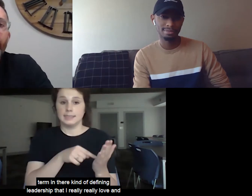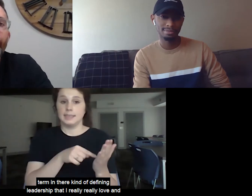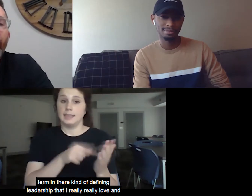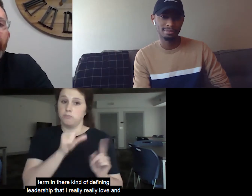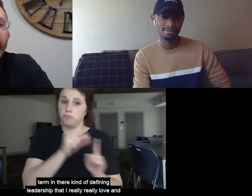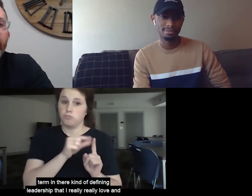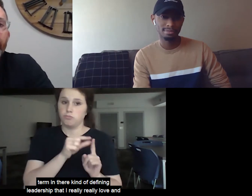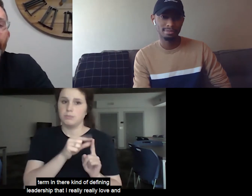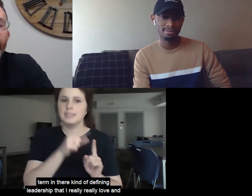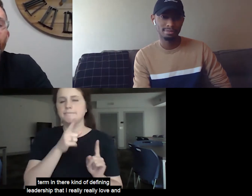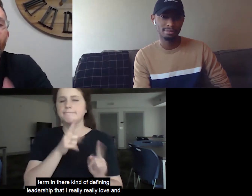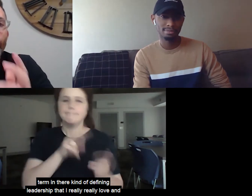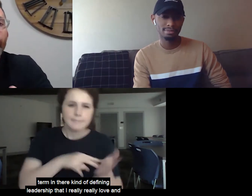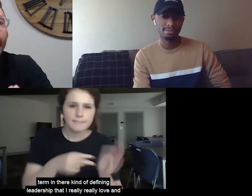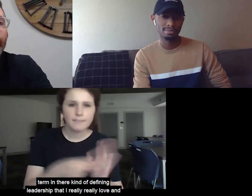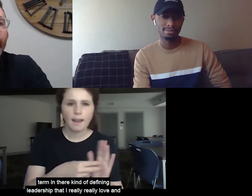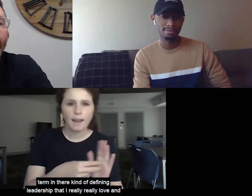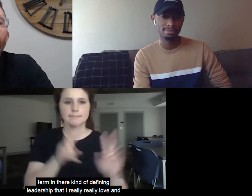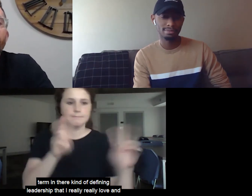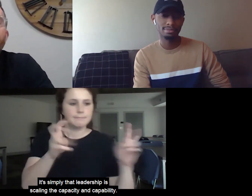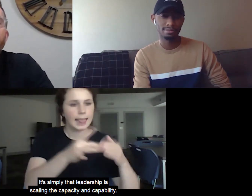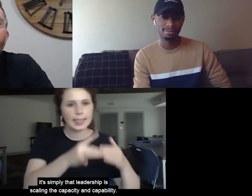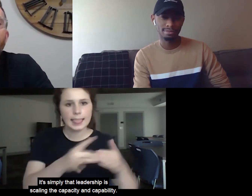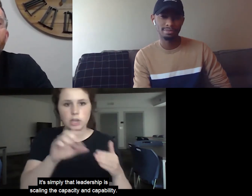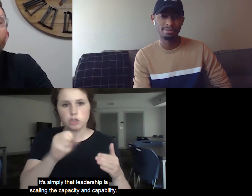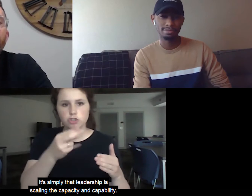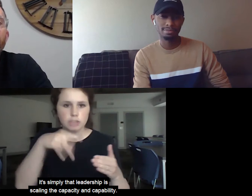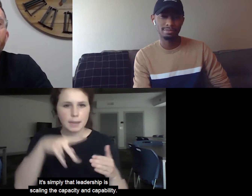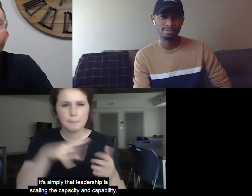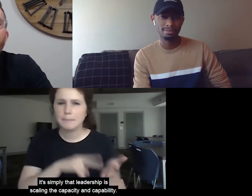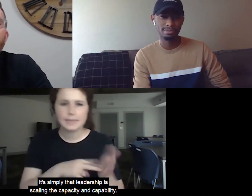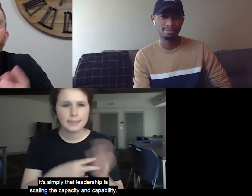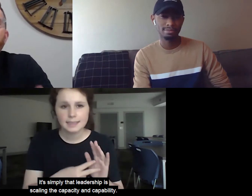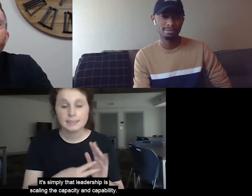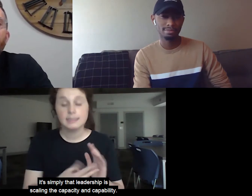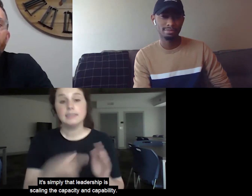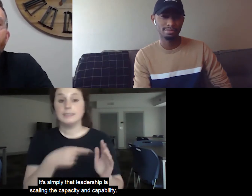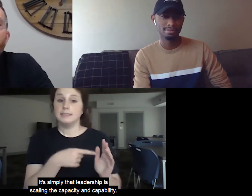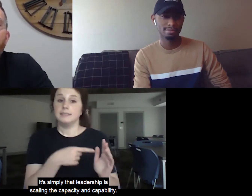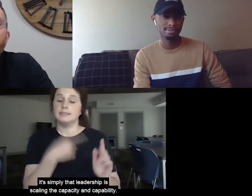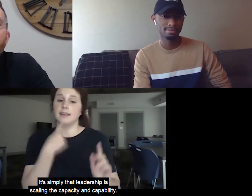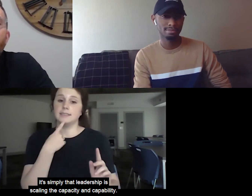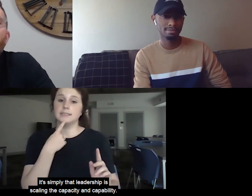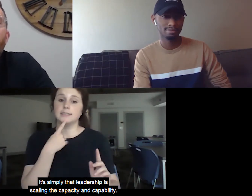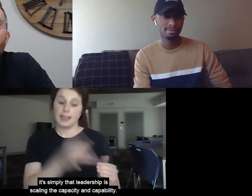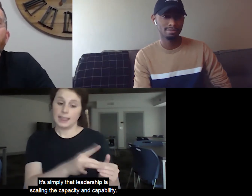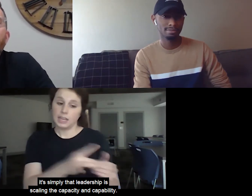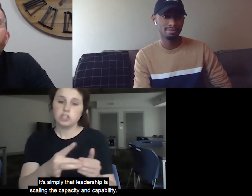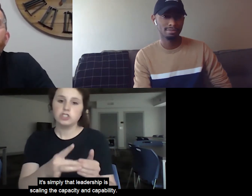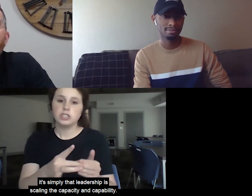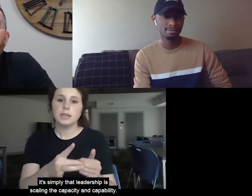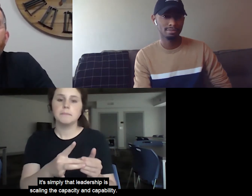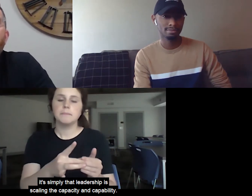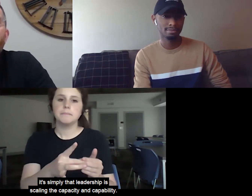kind of defining leadership, that I really love, and it's simply this: is that leadership is scaling the